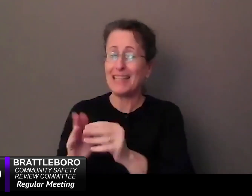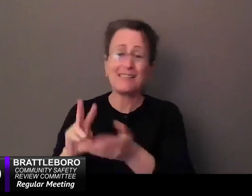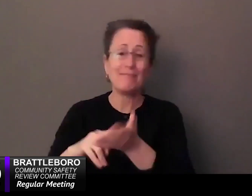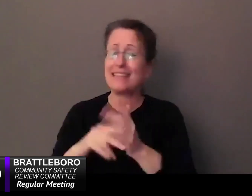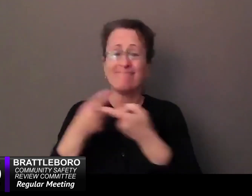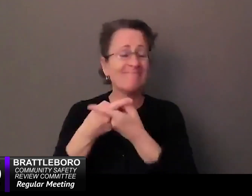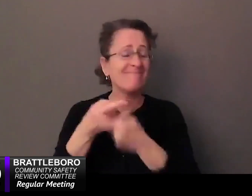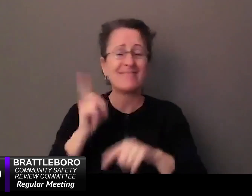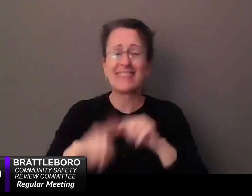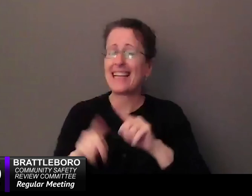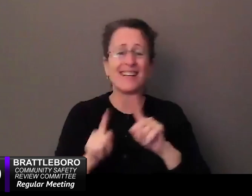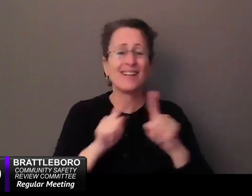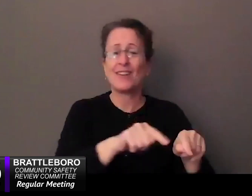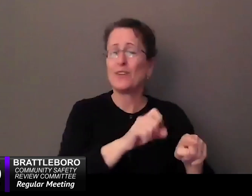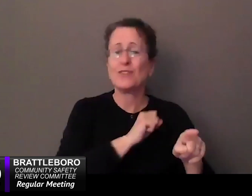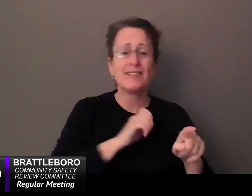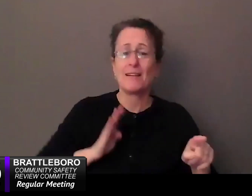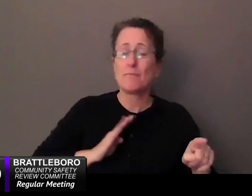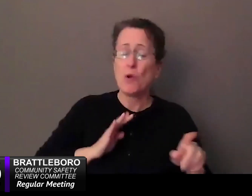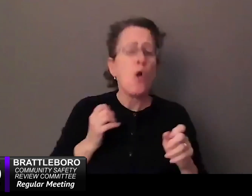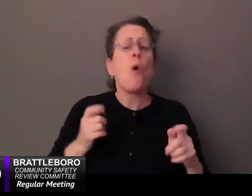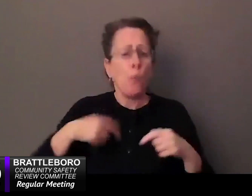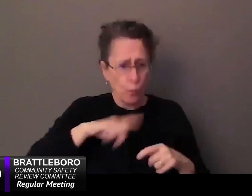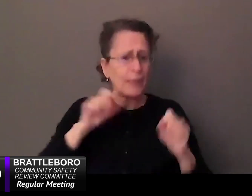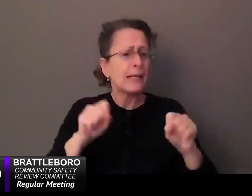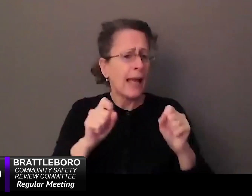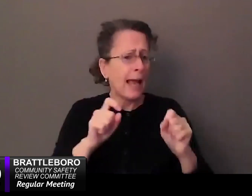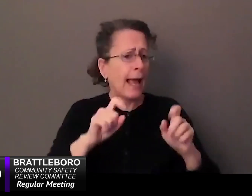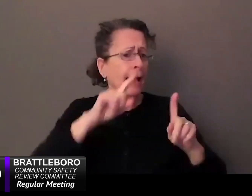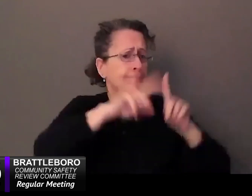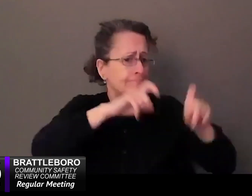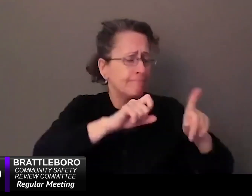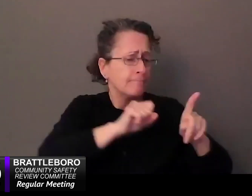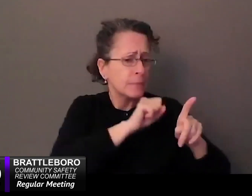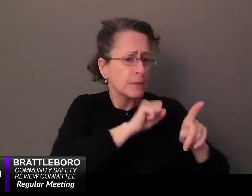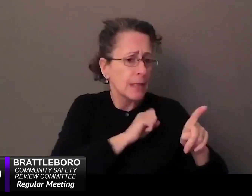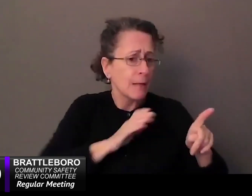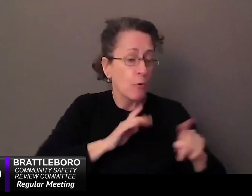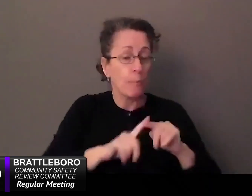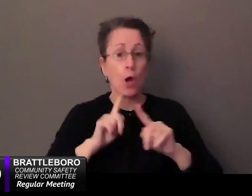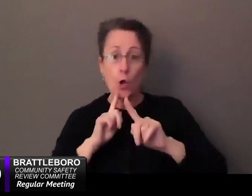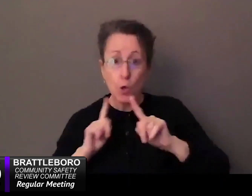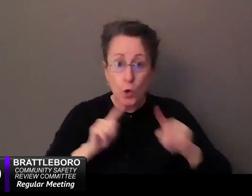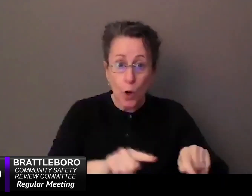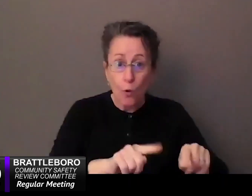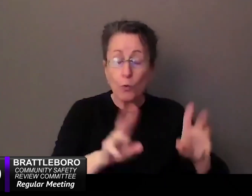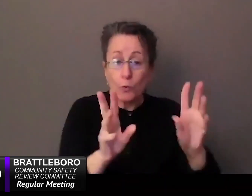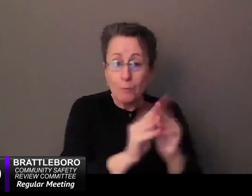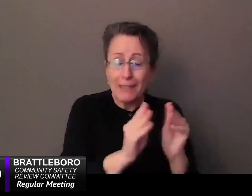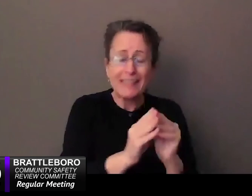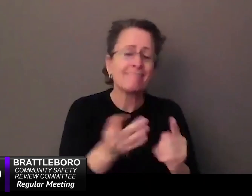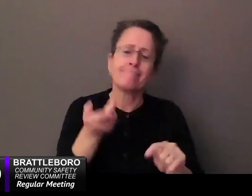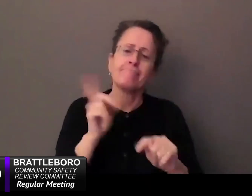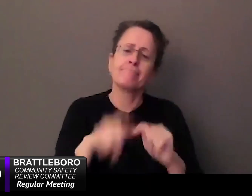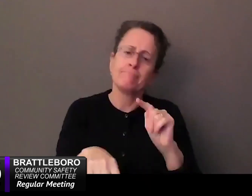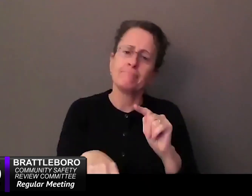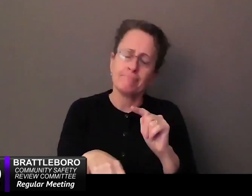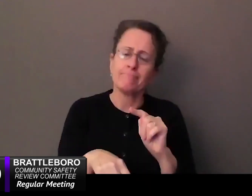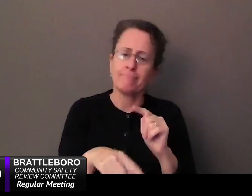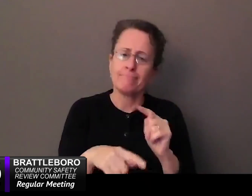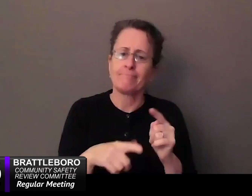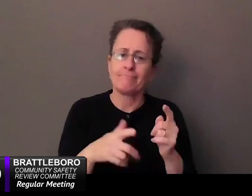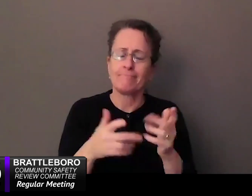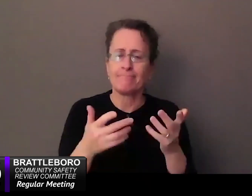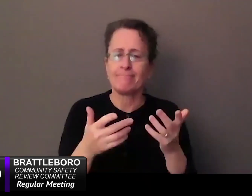doesn't mean we can't ask the select board about things. That just means that we can't, be